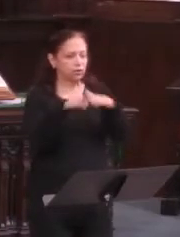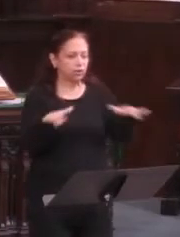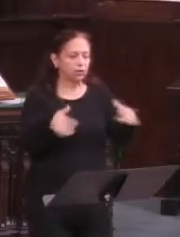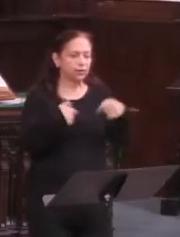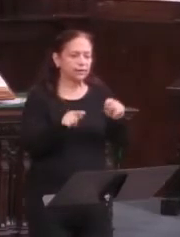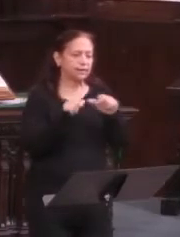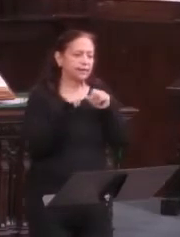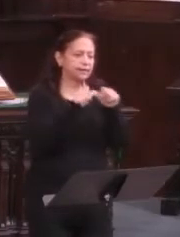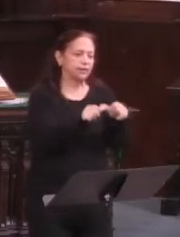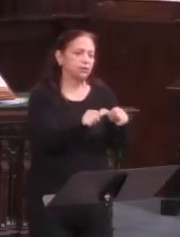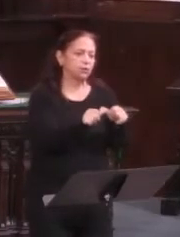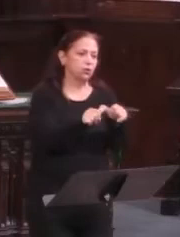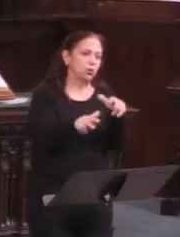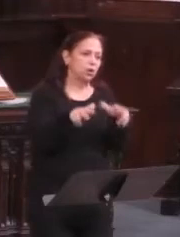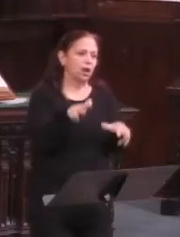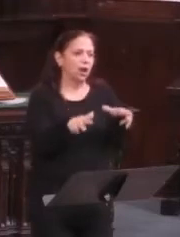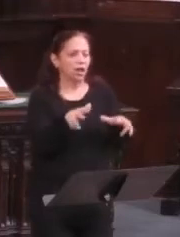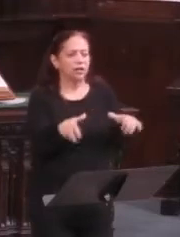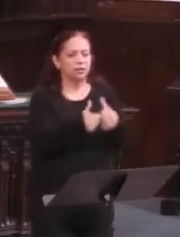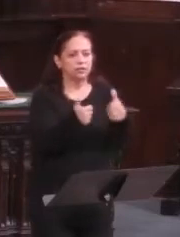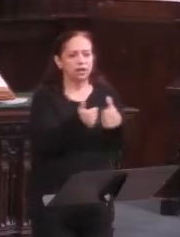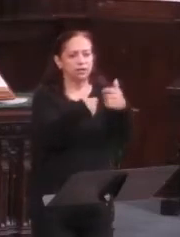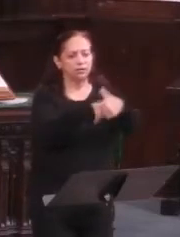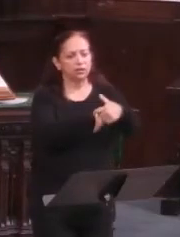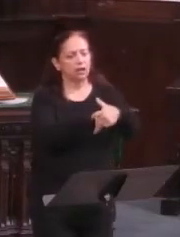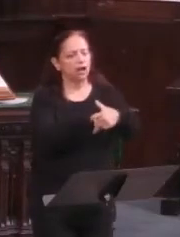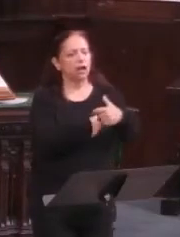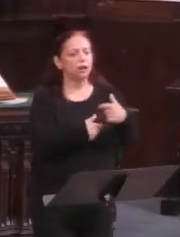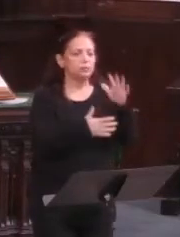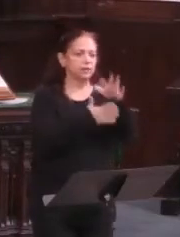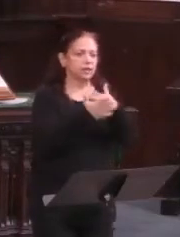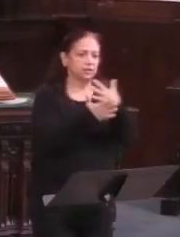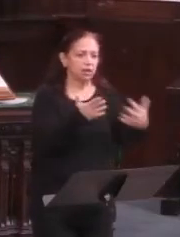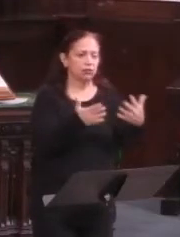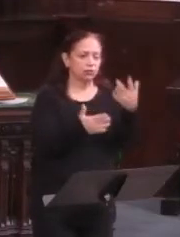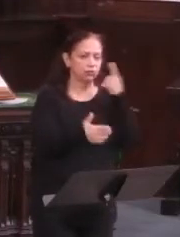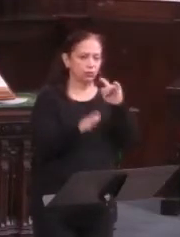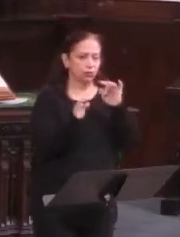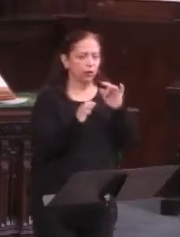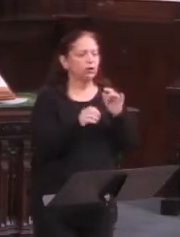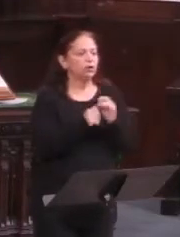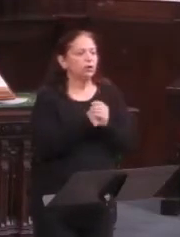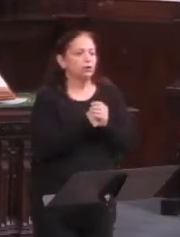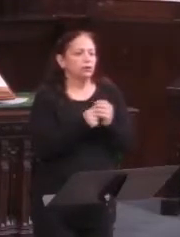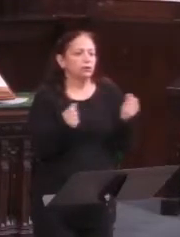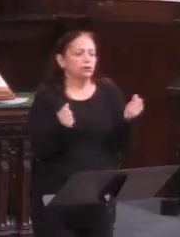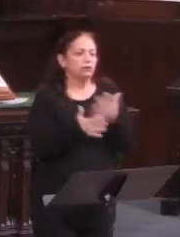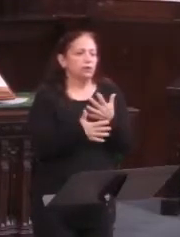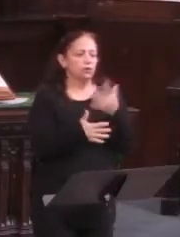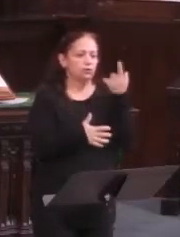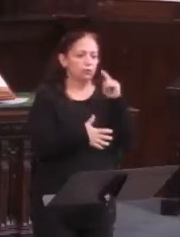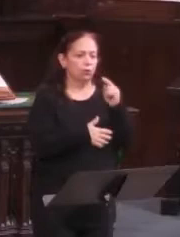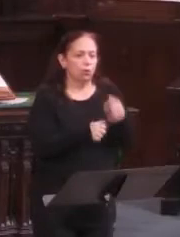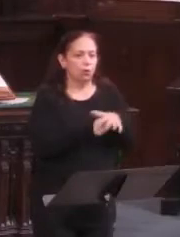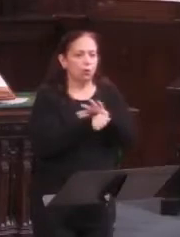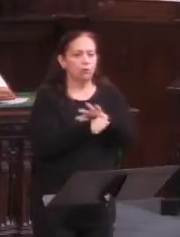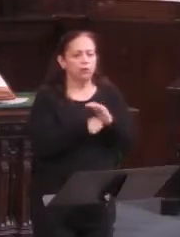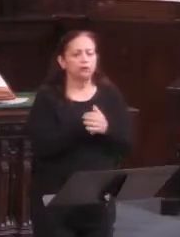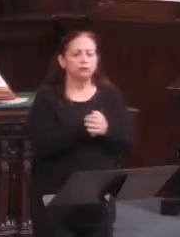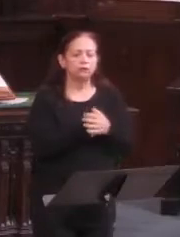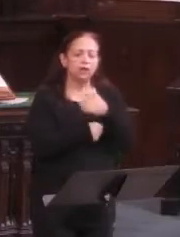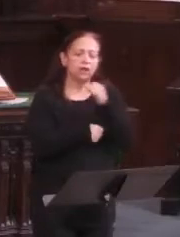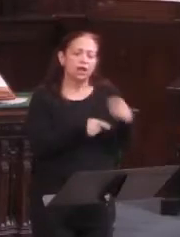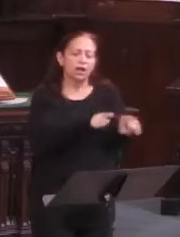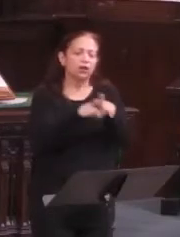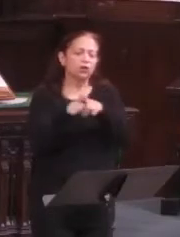they continue to navigate these challenging times and schedules and fears of COVID-19. And also